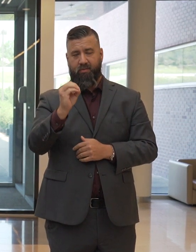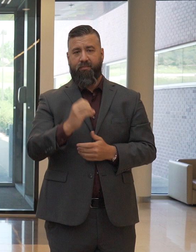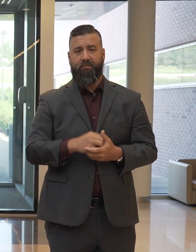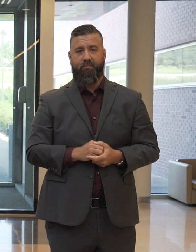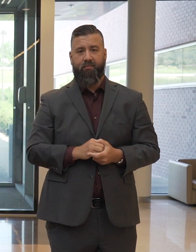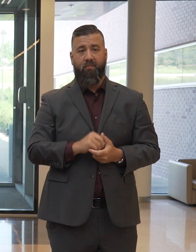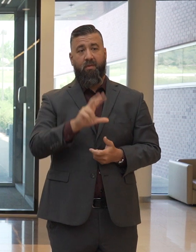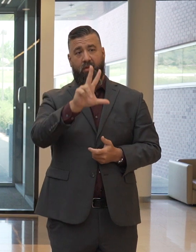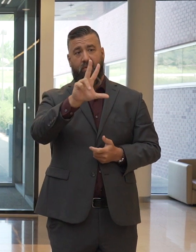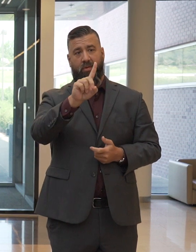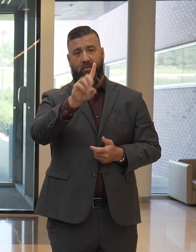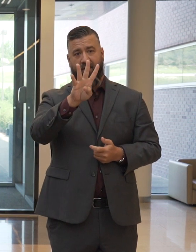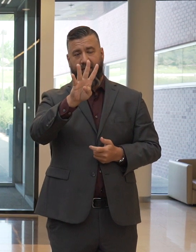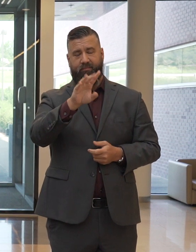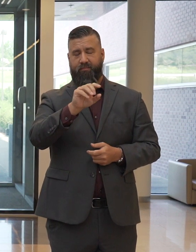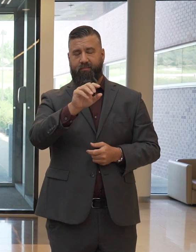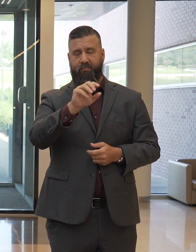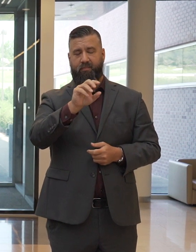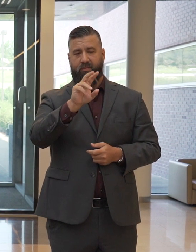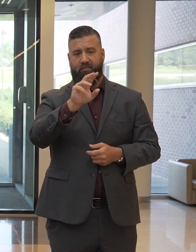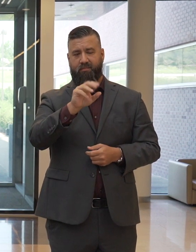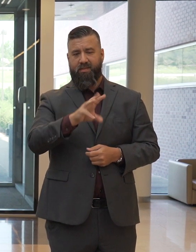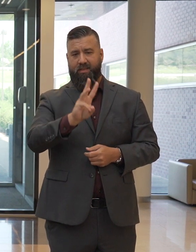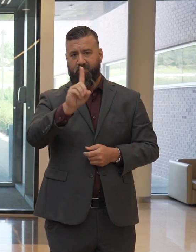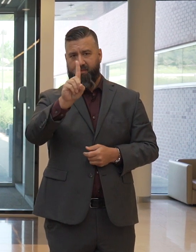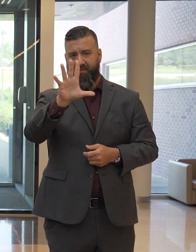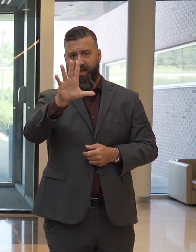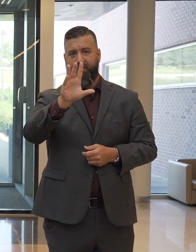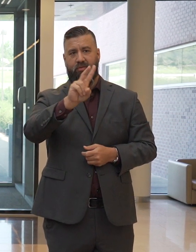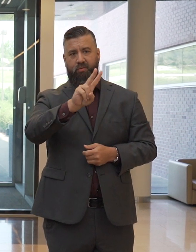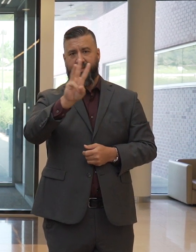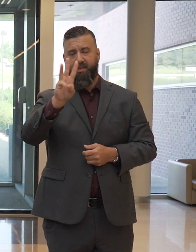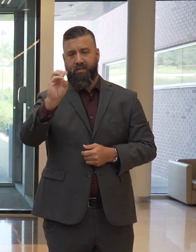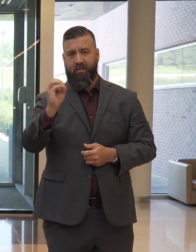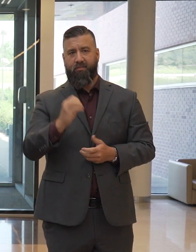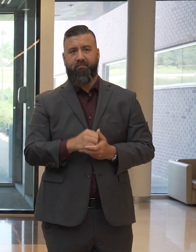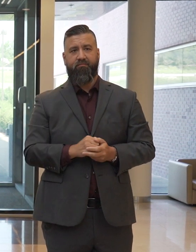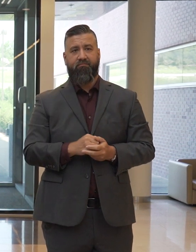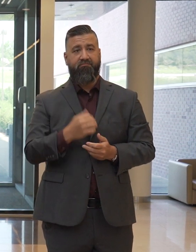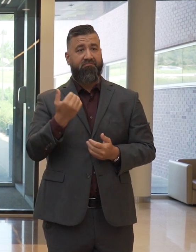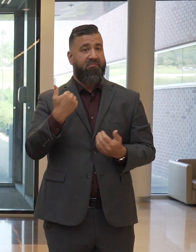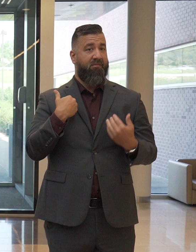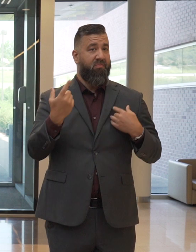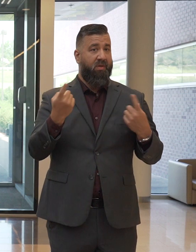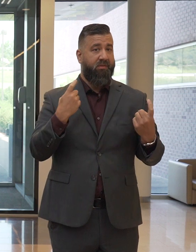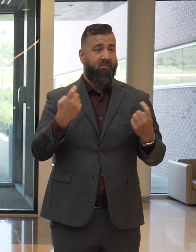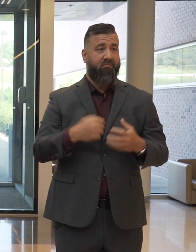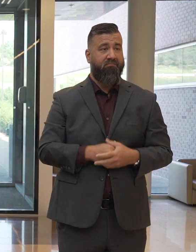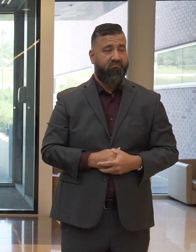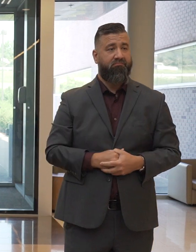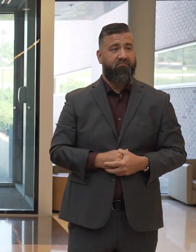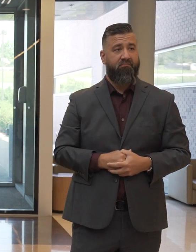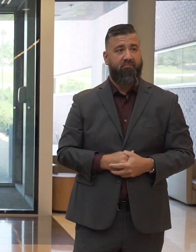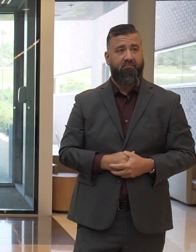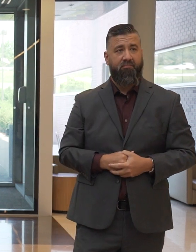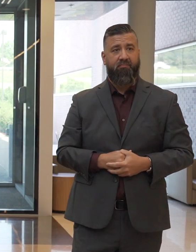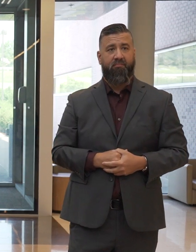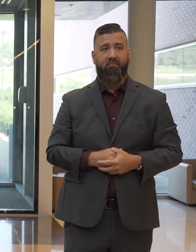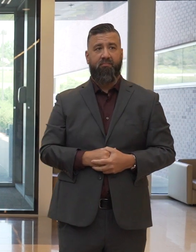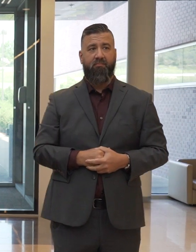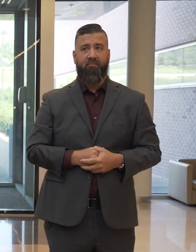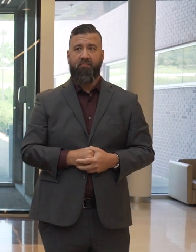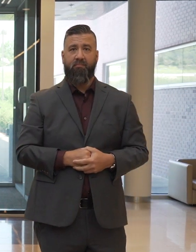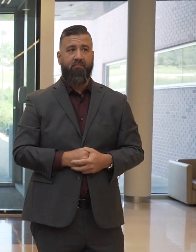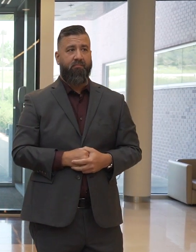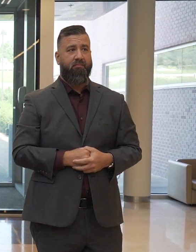615-2660, 314-615-2660. And I'd be glad to answer any questions.